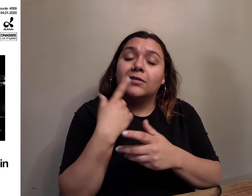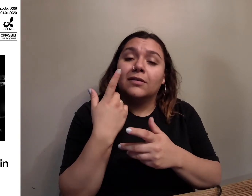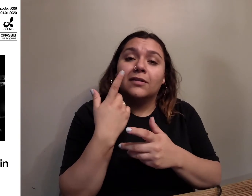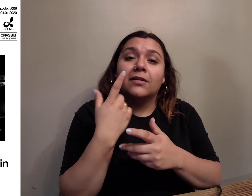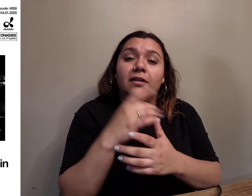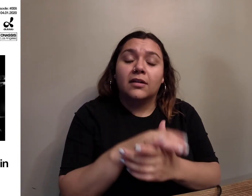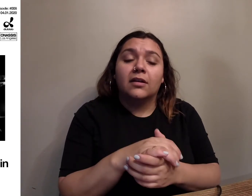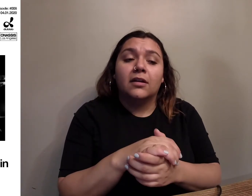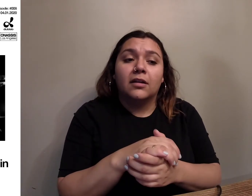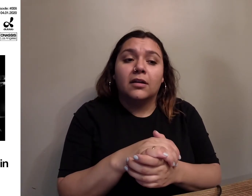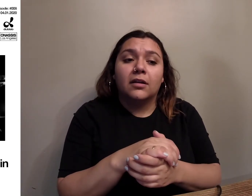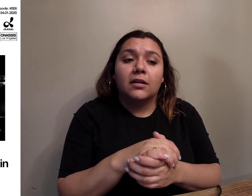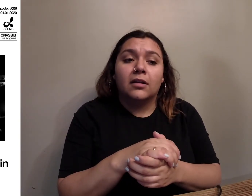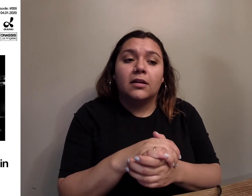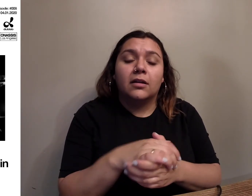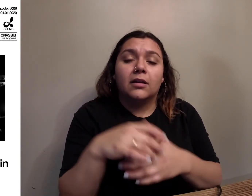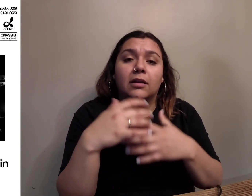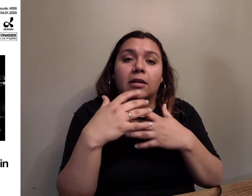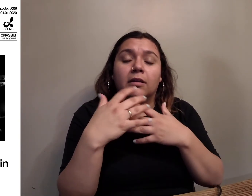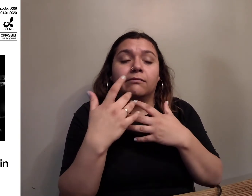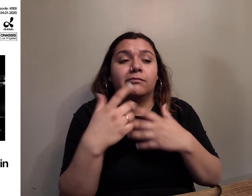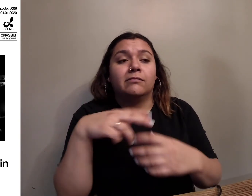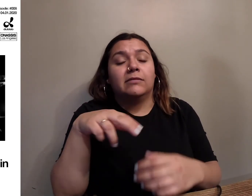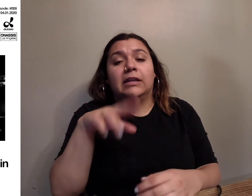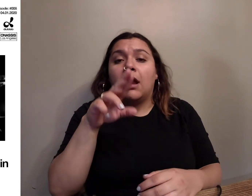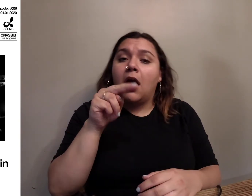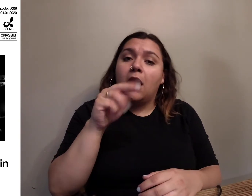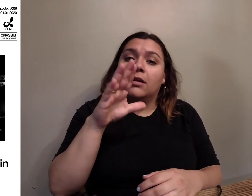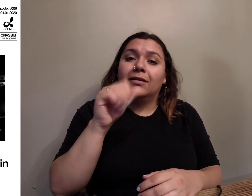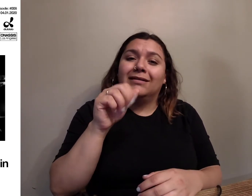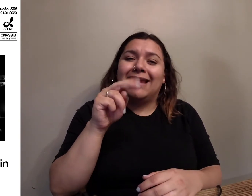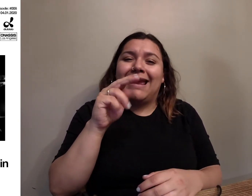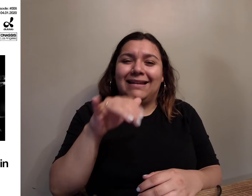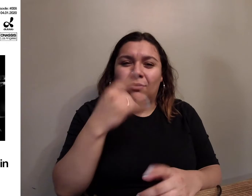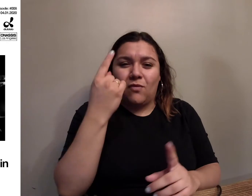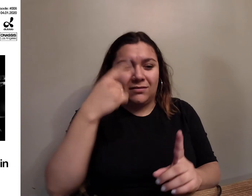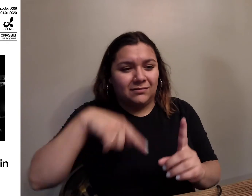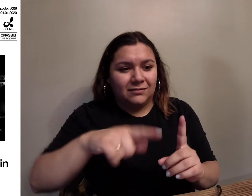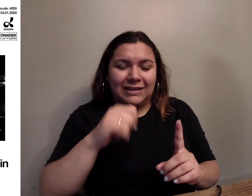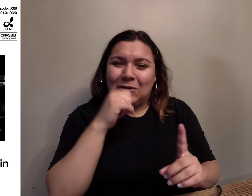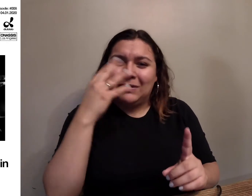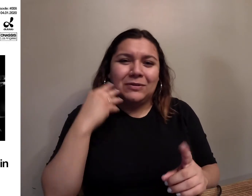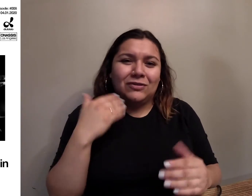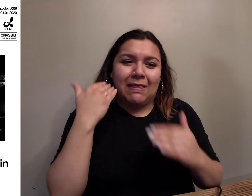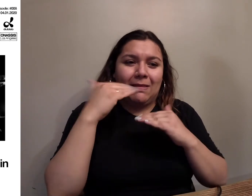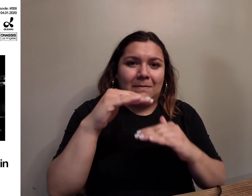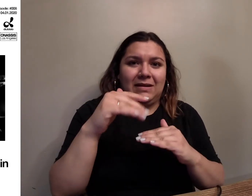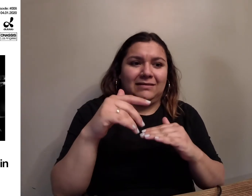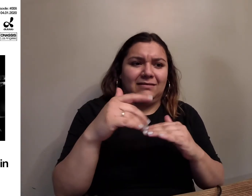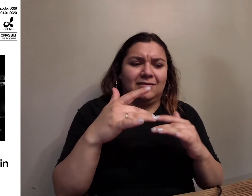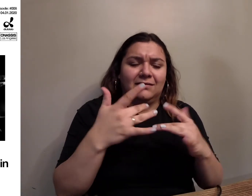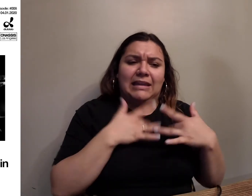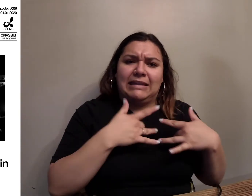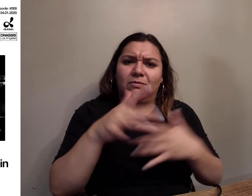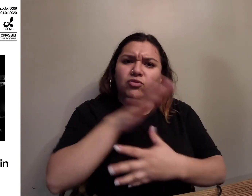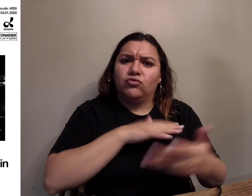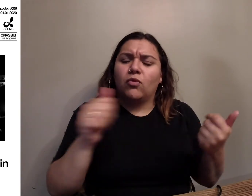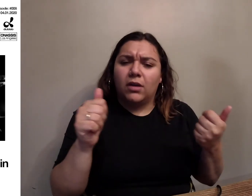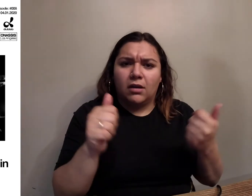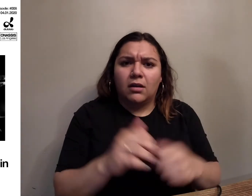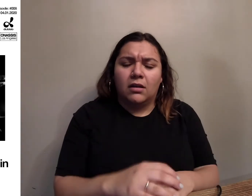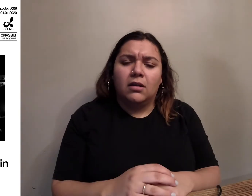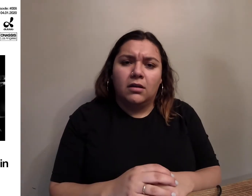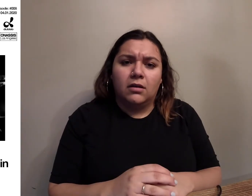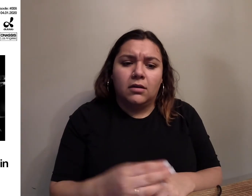ones that hold themselves out into this limit, and they are destroyed. And